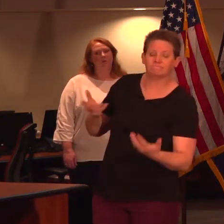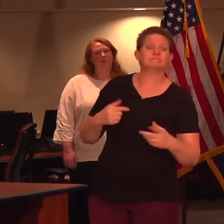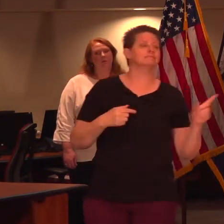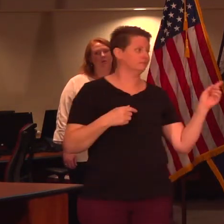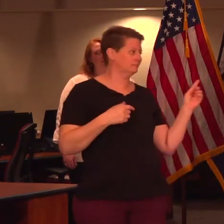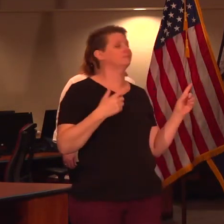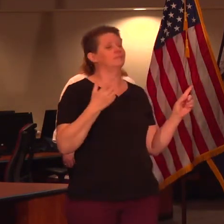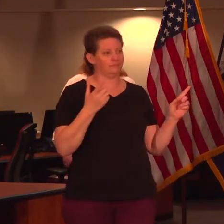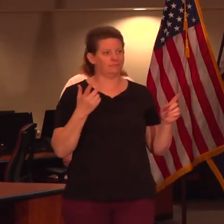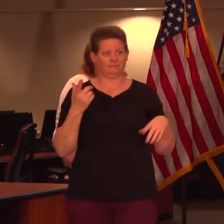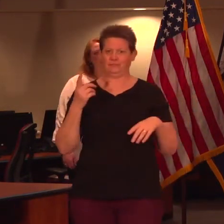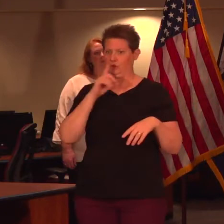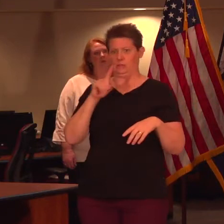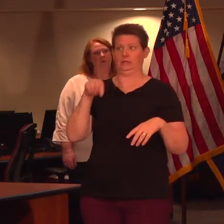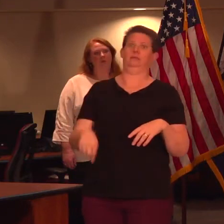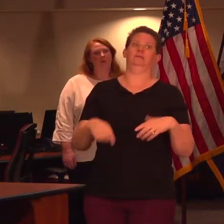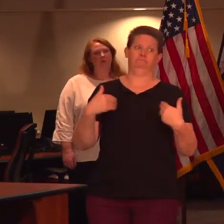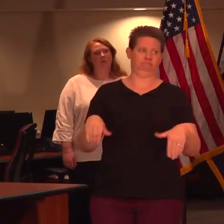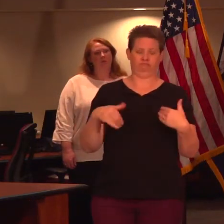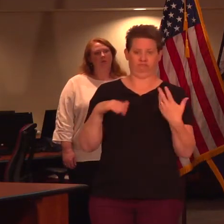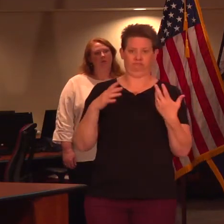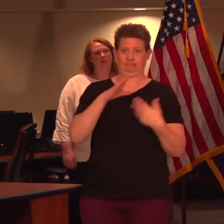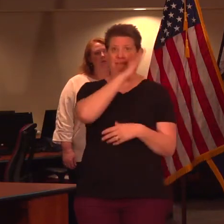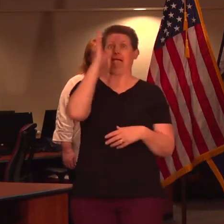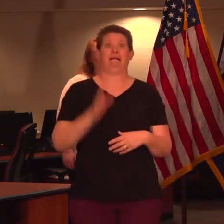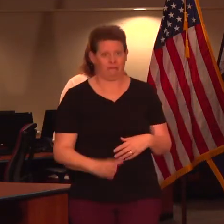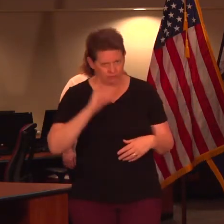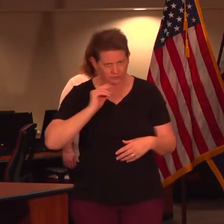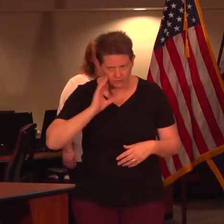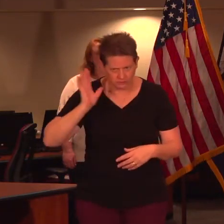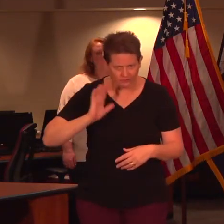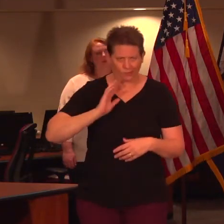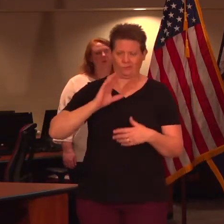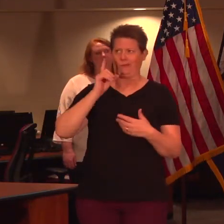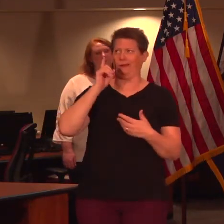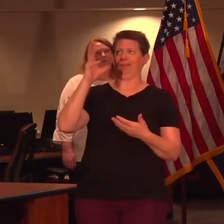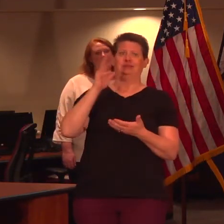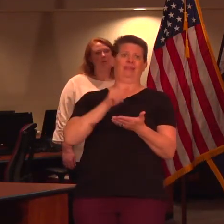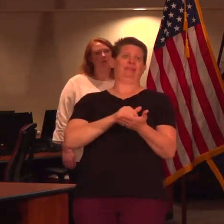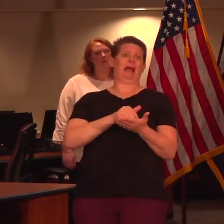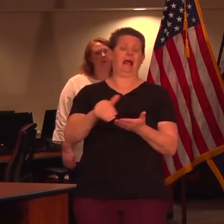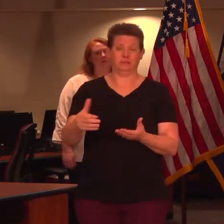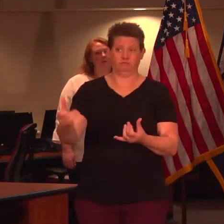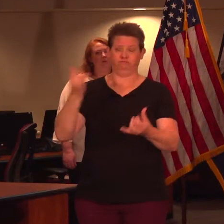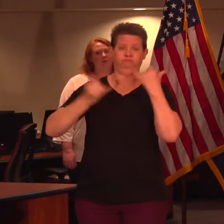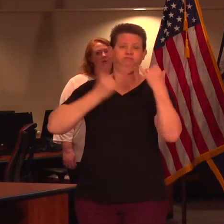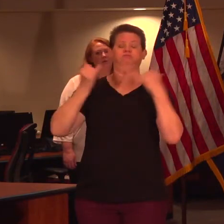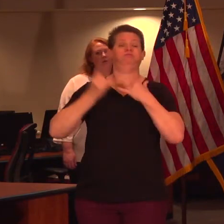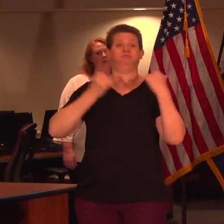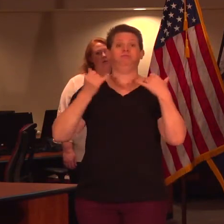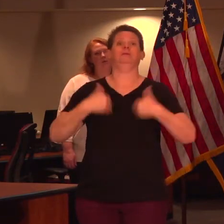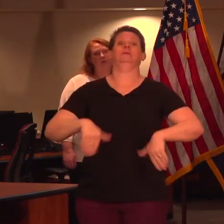slowed down. This has been unprecedented. I mean, they have thousands, hundreds of thousands of these calls all coming in at the same